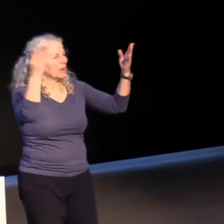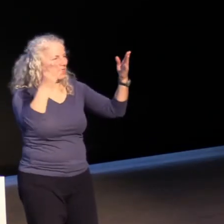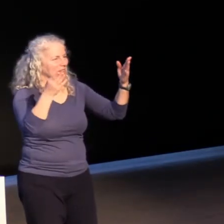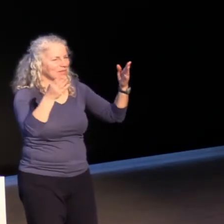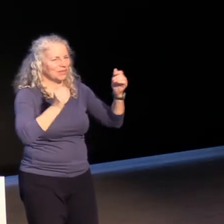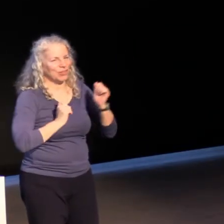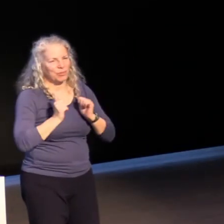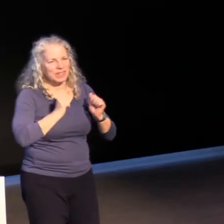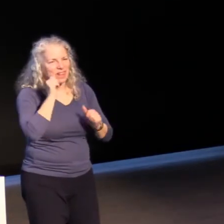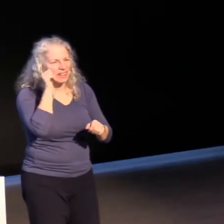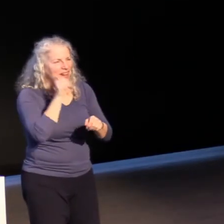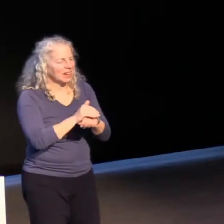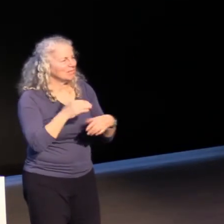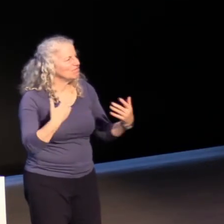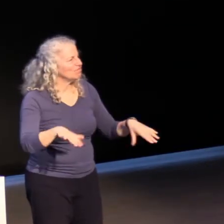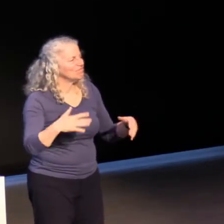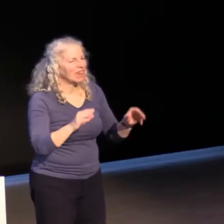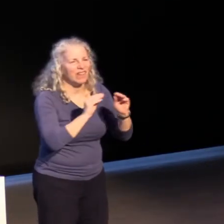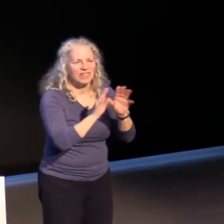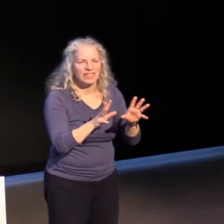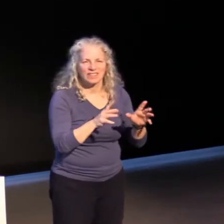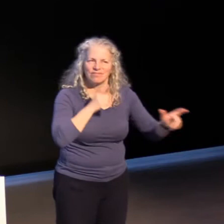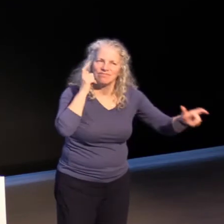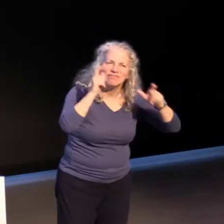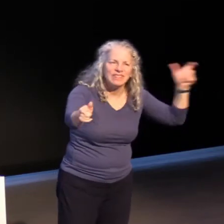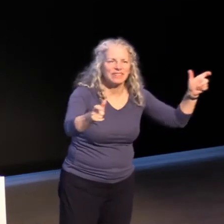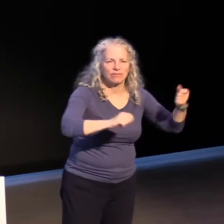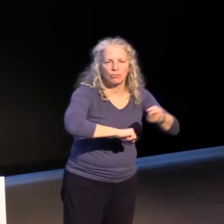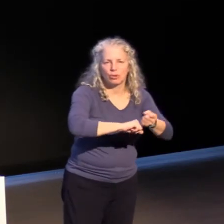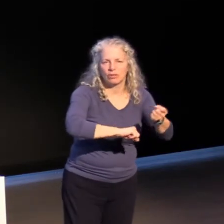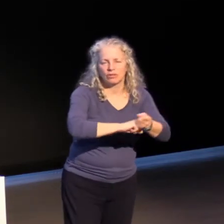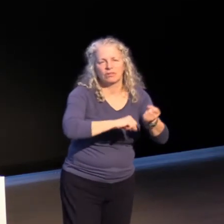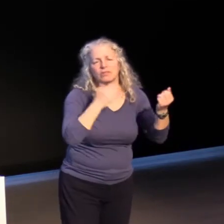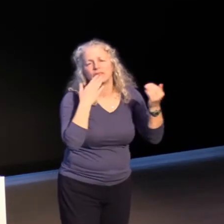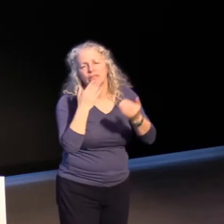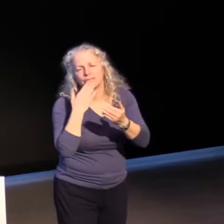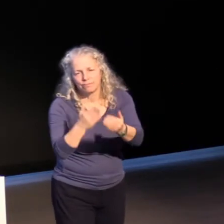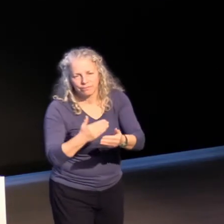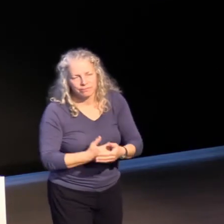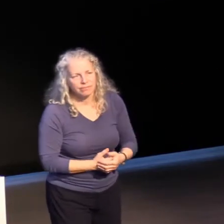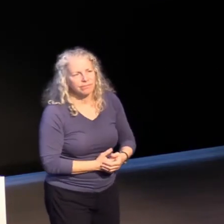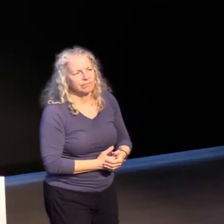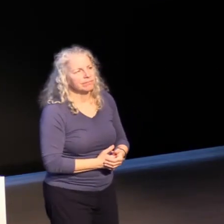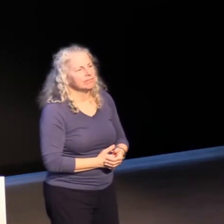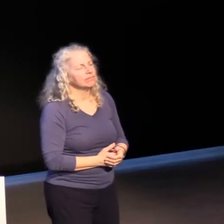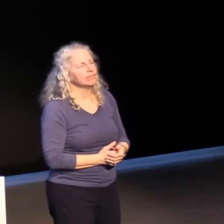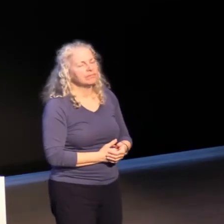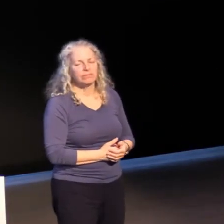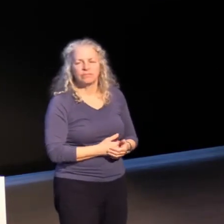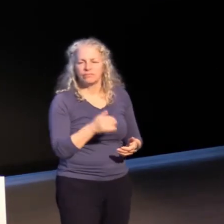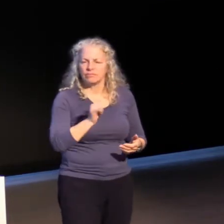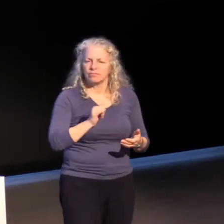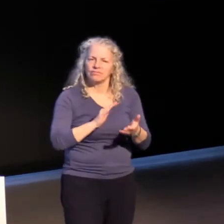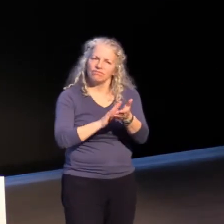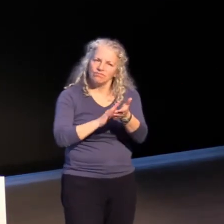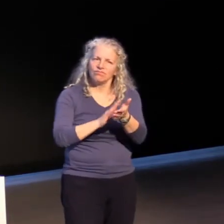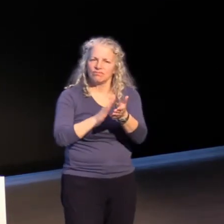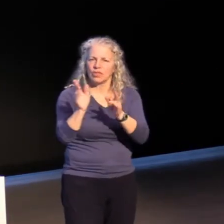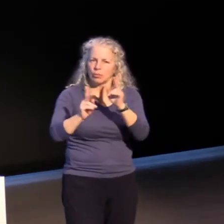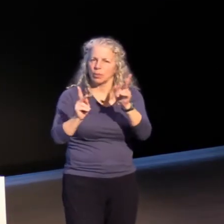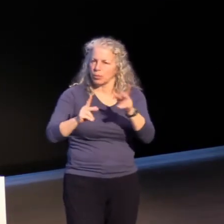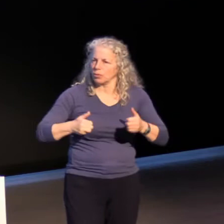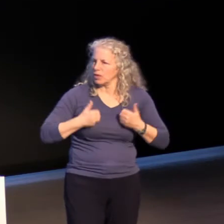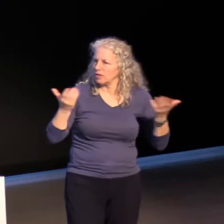vast, supportive, and loving one, so thank you. Much praise to our ancestors